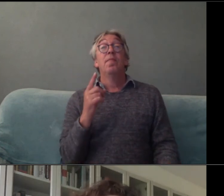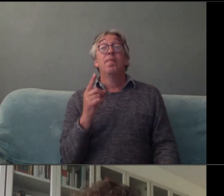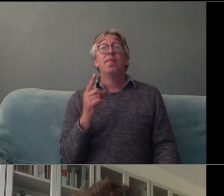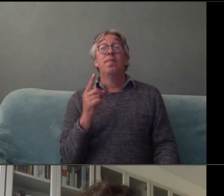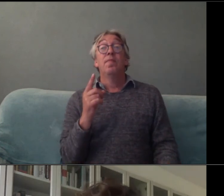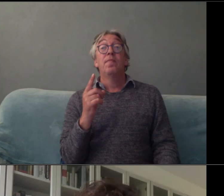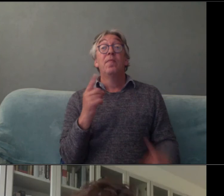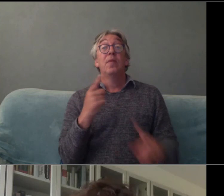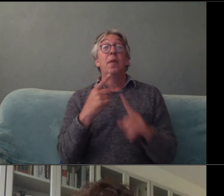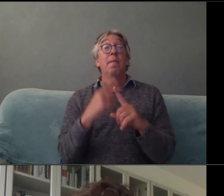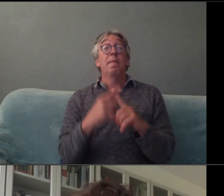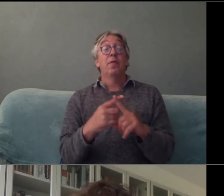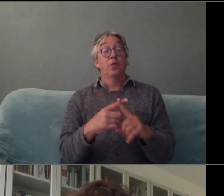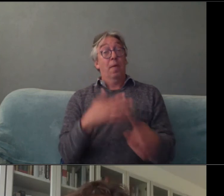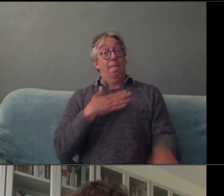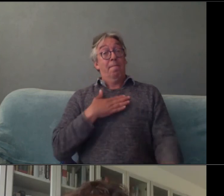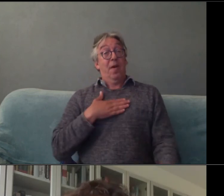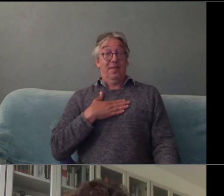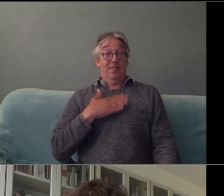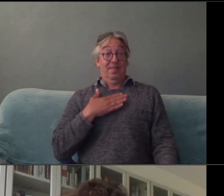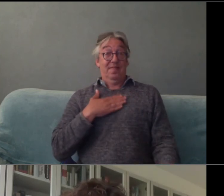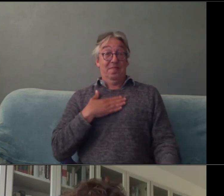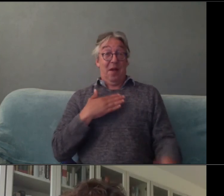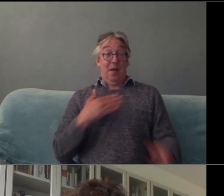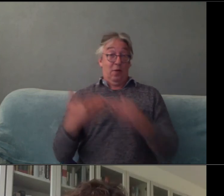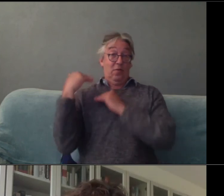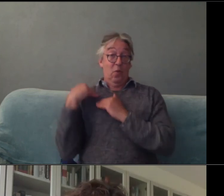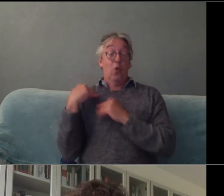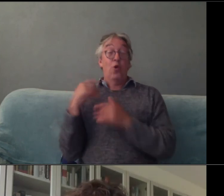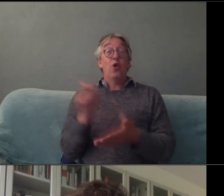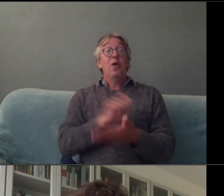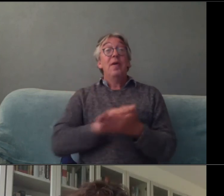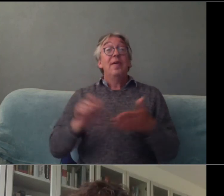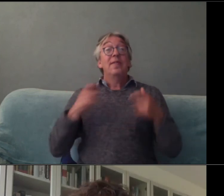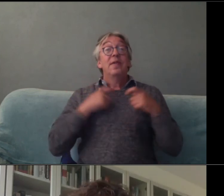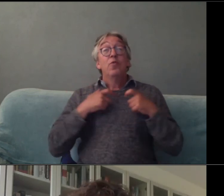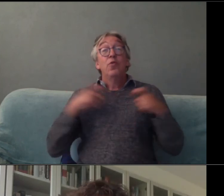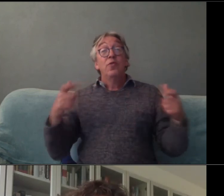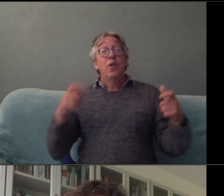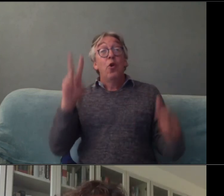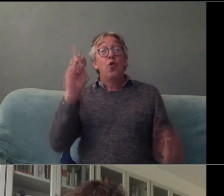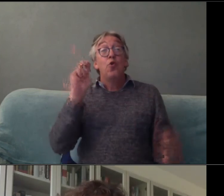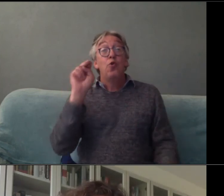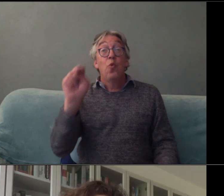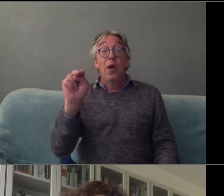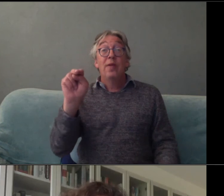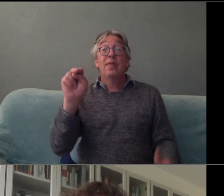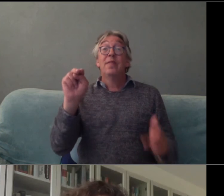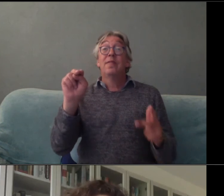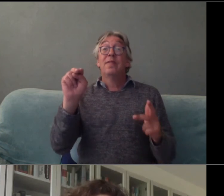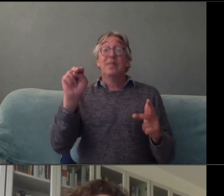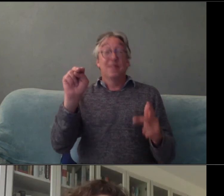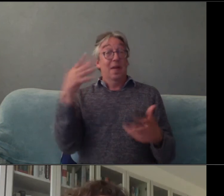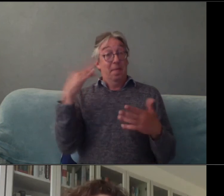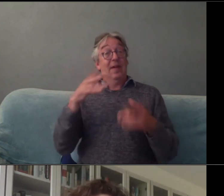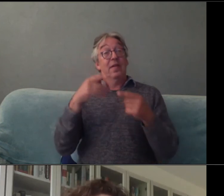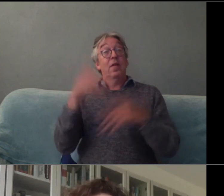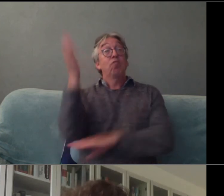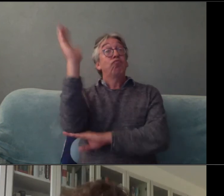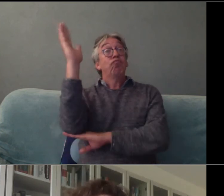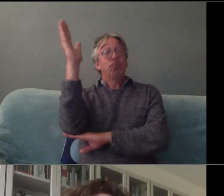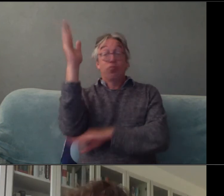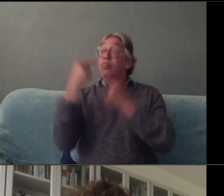by WHO, by the Secretary General in his recently launched policy brief on the COVID and persons with disabilities, is actually